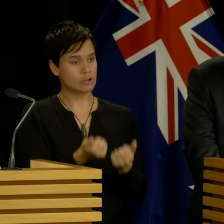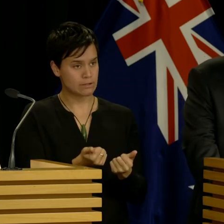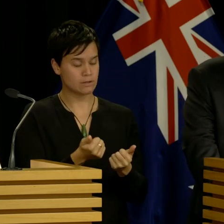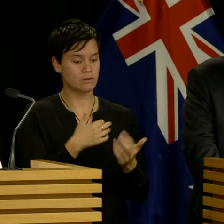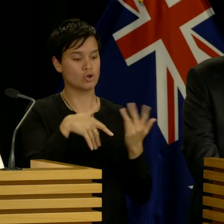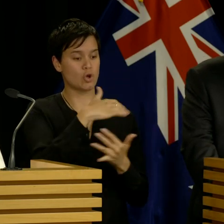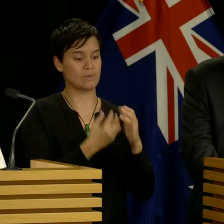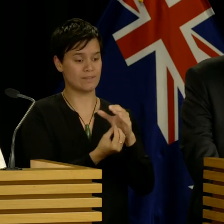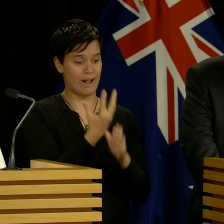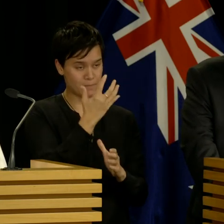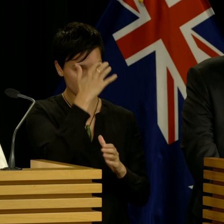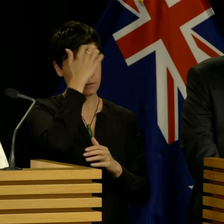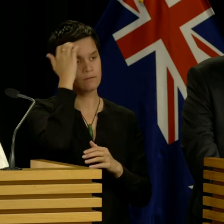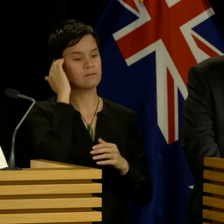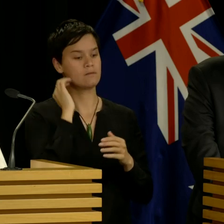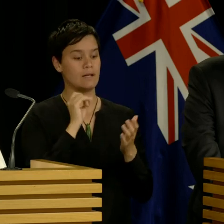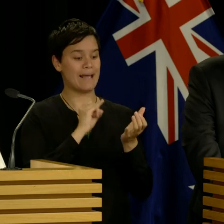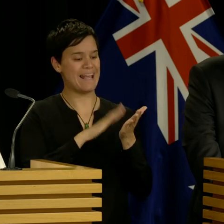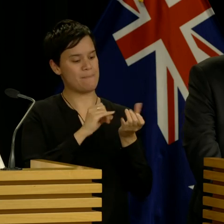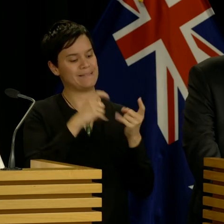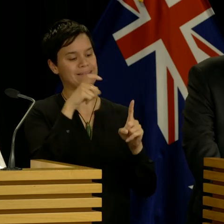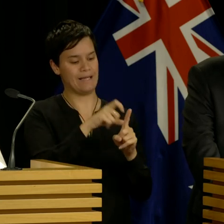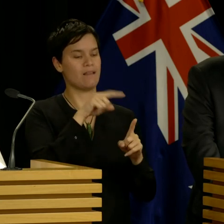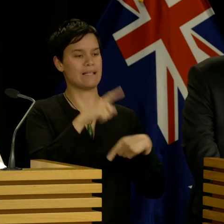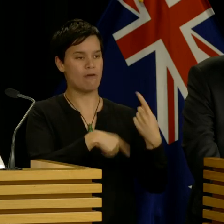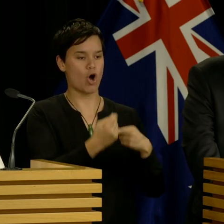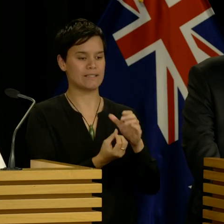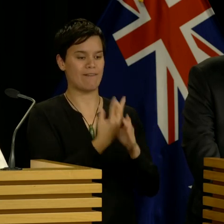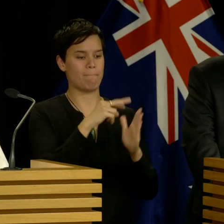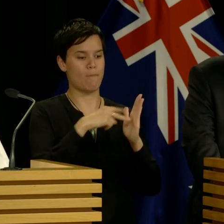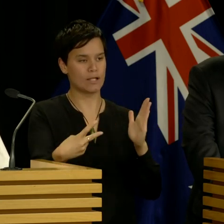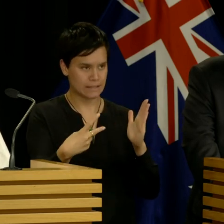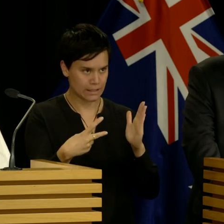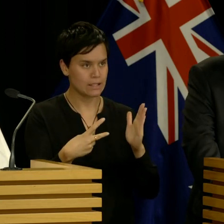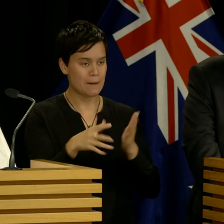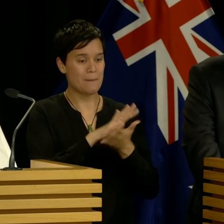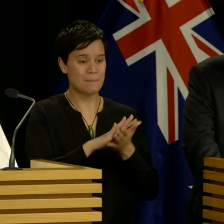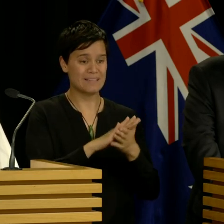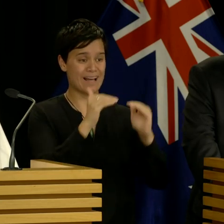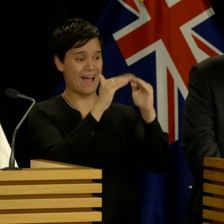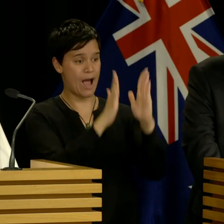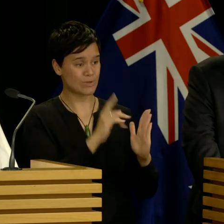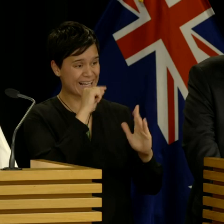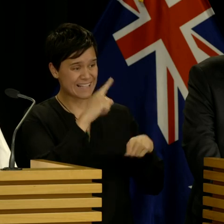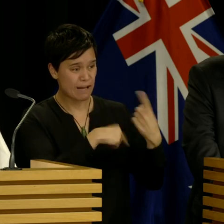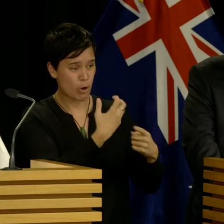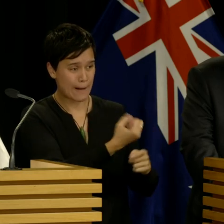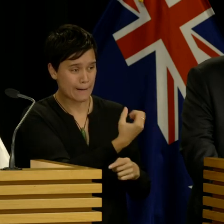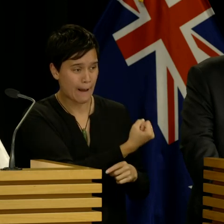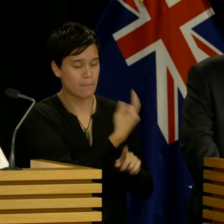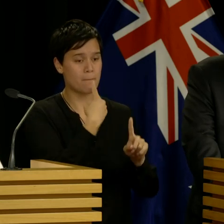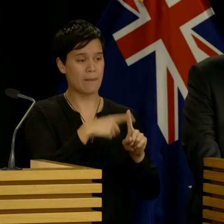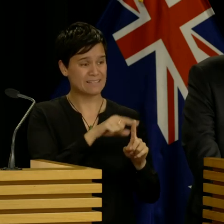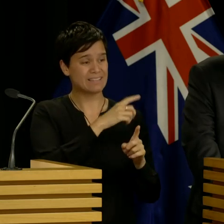Development have been directed to continue developing policy options to support households to maintain incomes and labour market attachment,